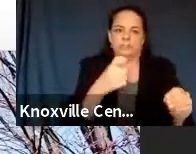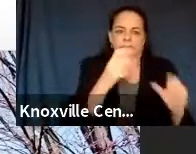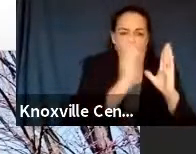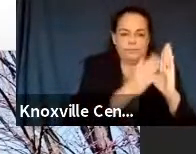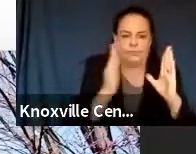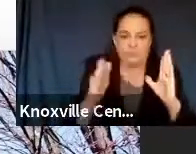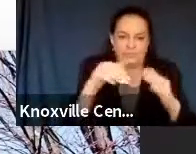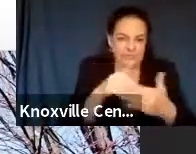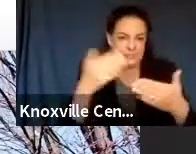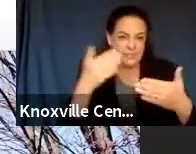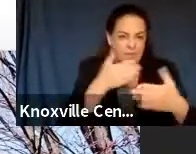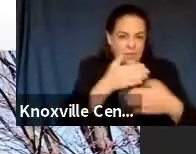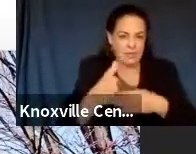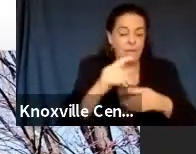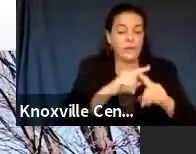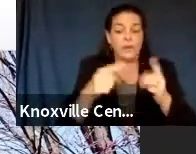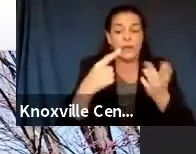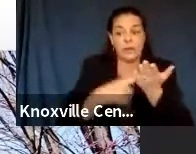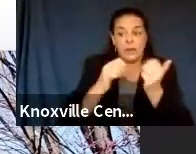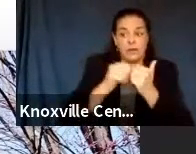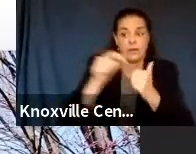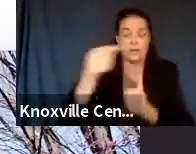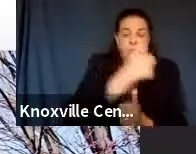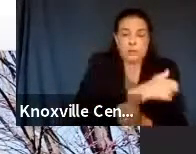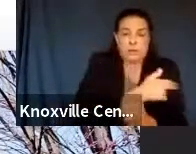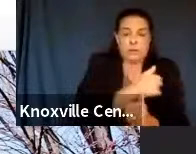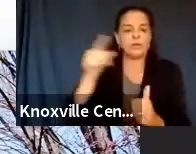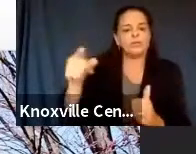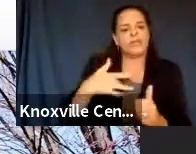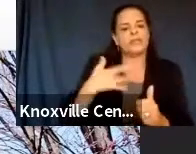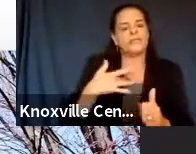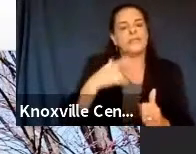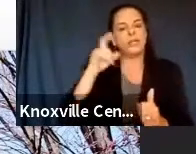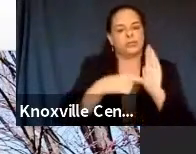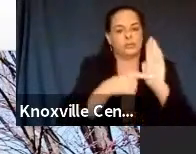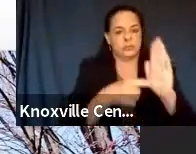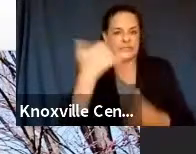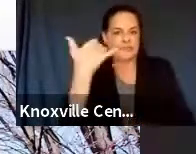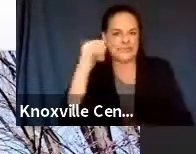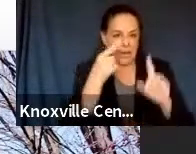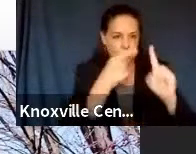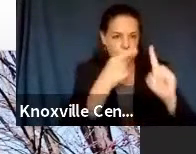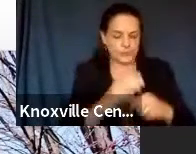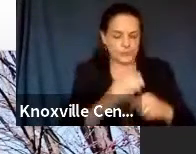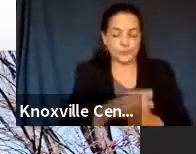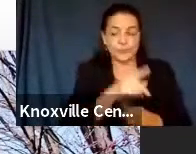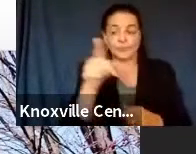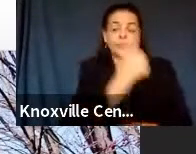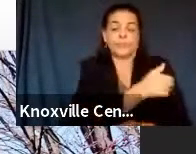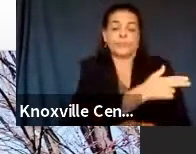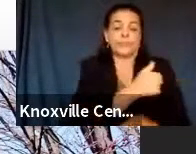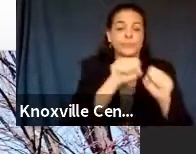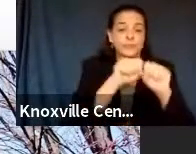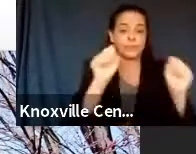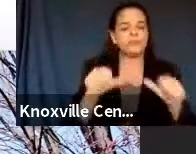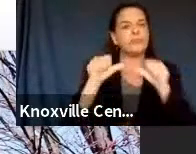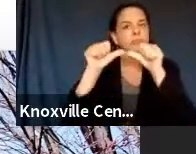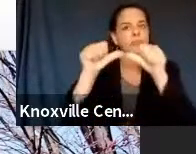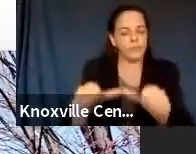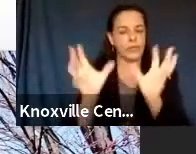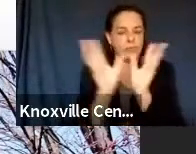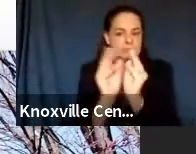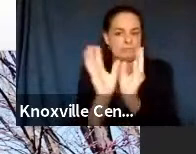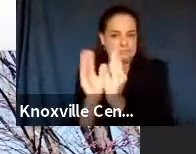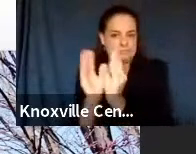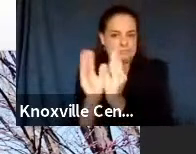but after speaking with our hospital partners, they stated their benchmark should be represented as yellow. The hospital systems continue to meet regularly, assess